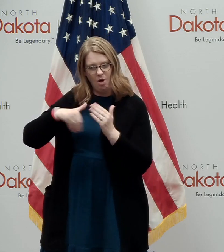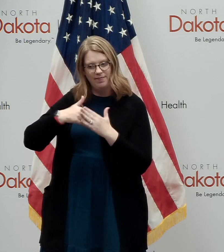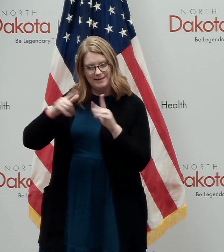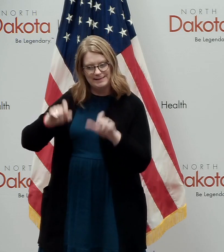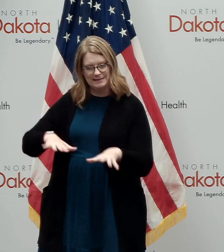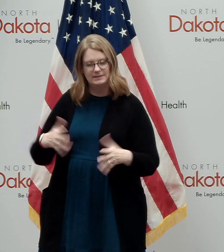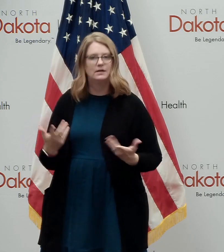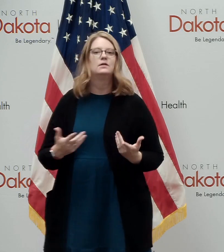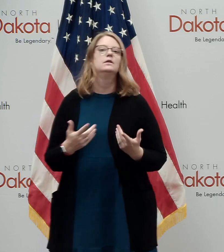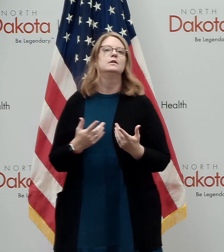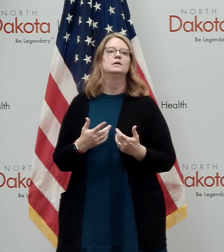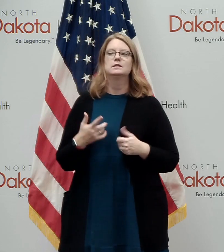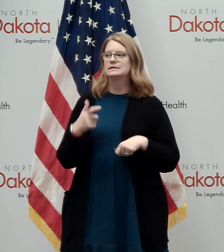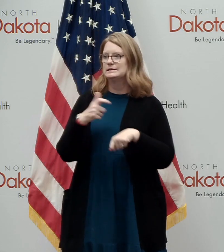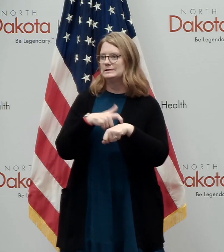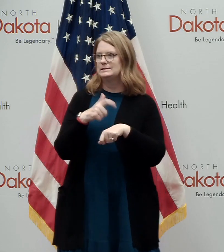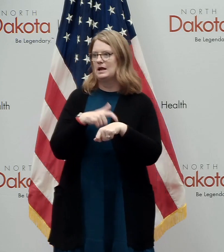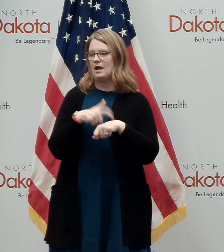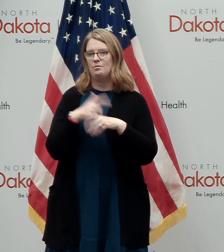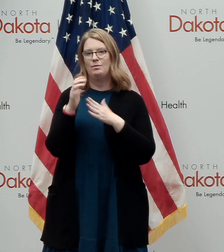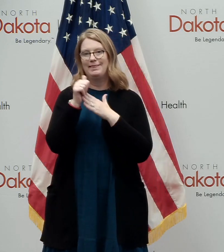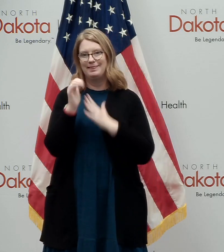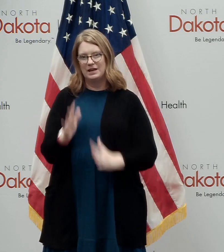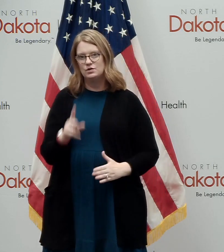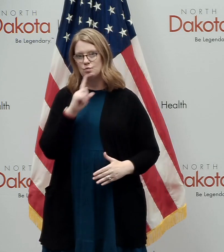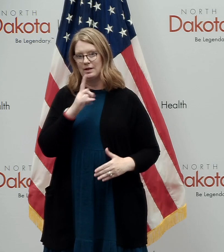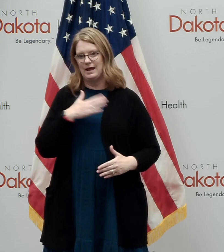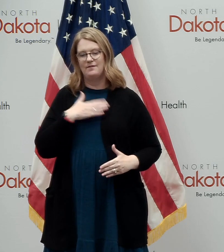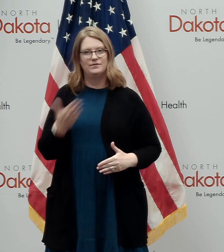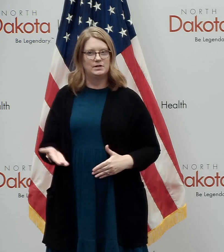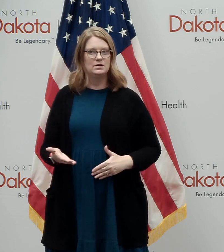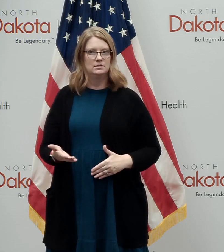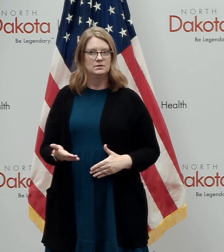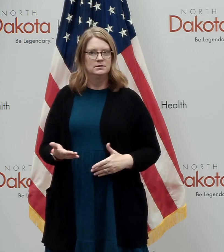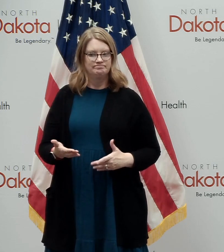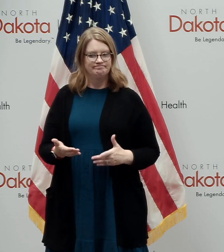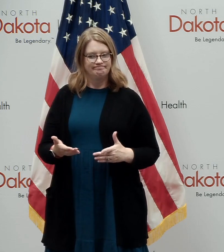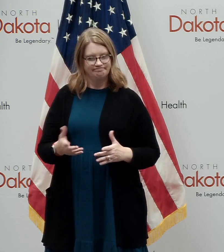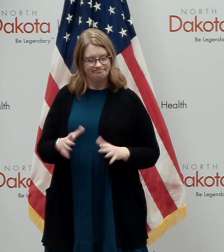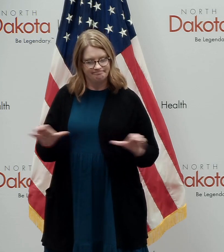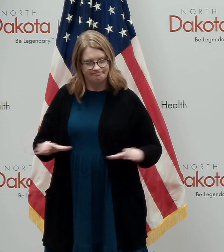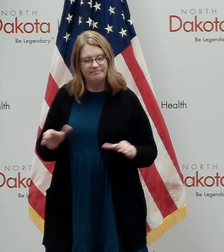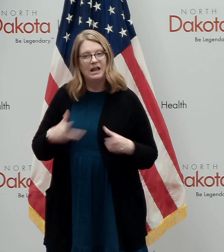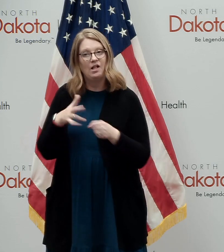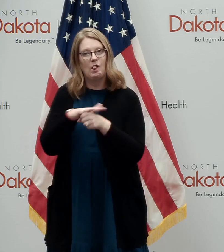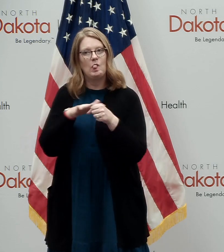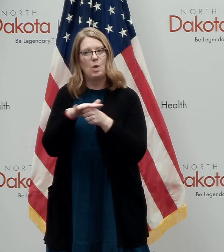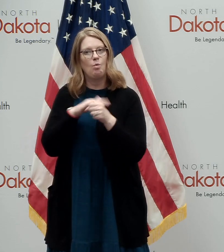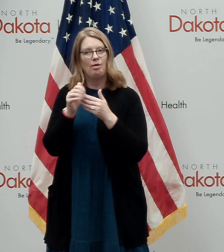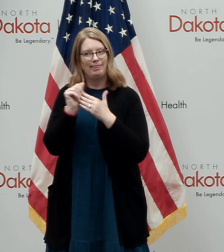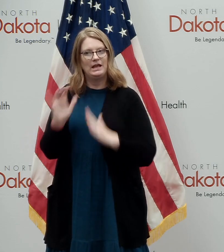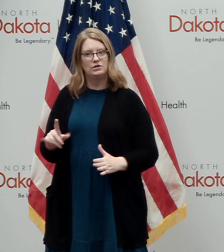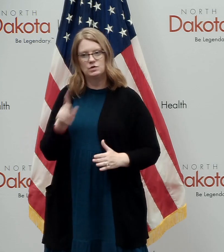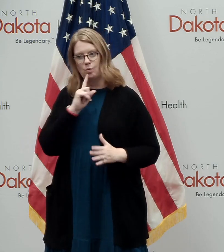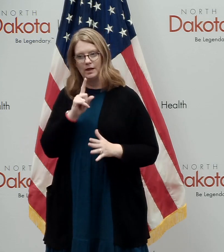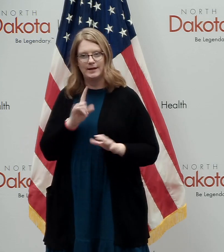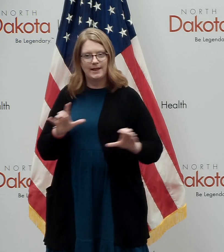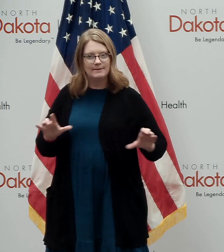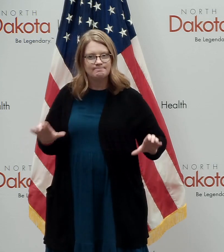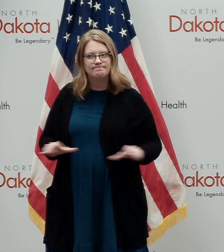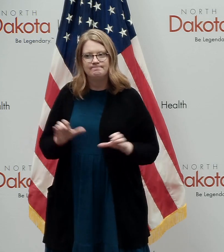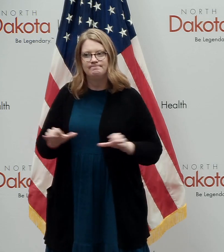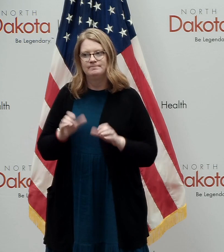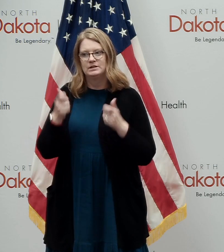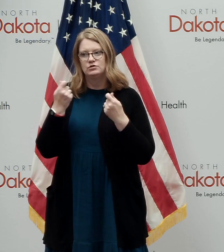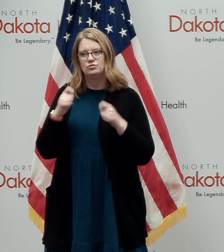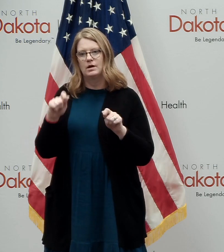is a time when leaders have to step up at all levels. Local leaders have to step up. It's a call for action to try